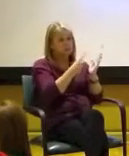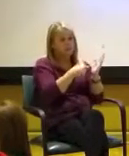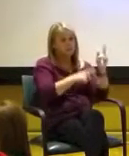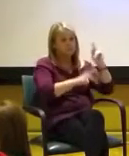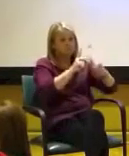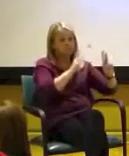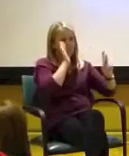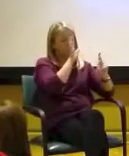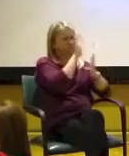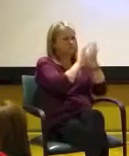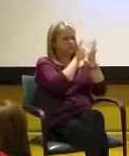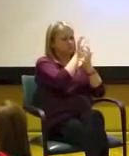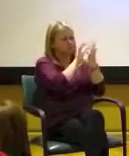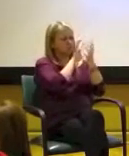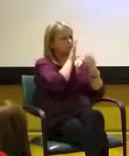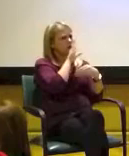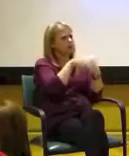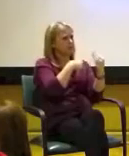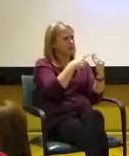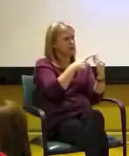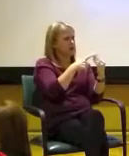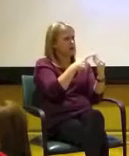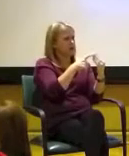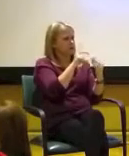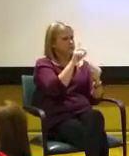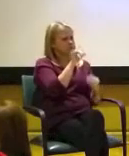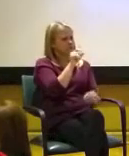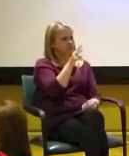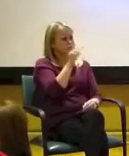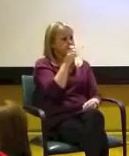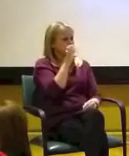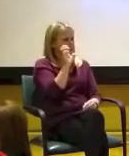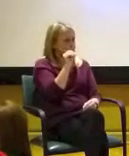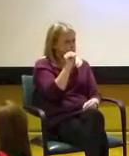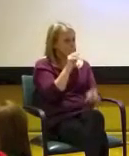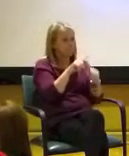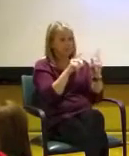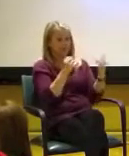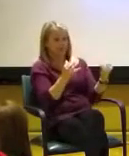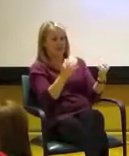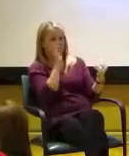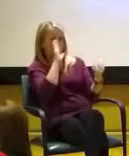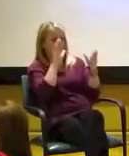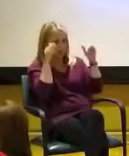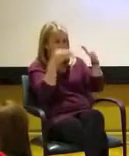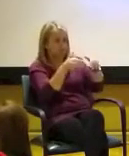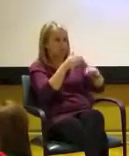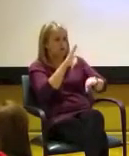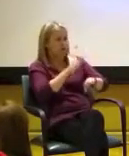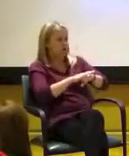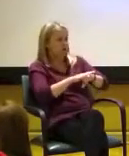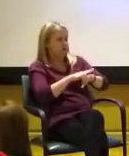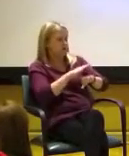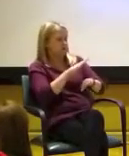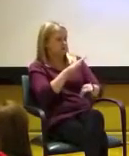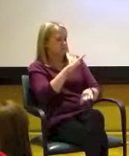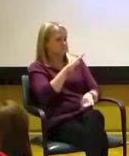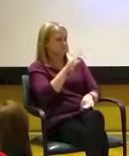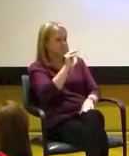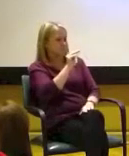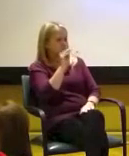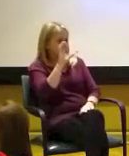people get confused when we talk about dysraphism, but today we're going to spend most of the time talking about